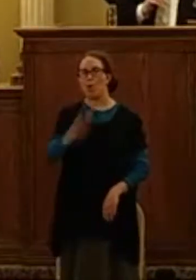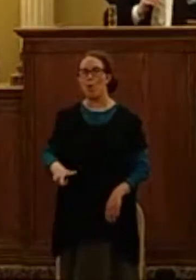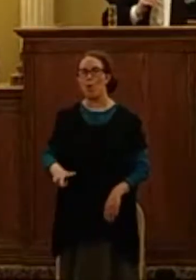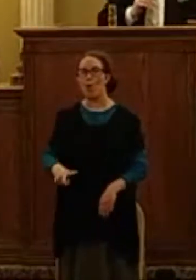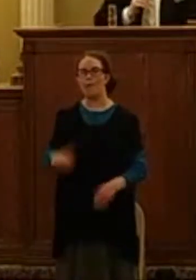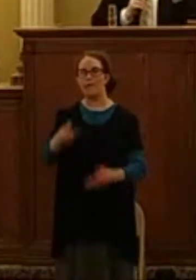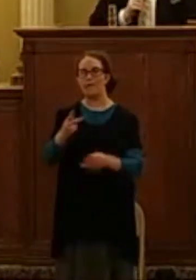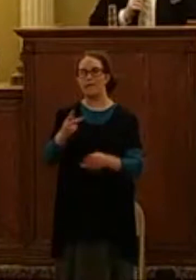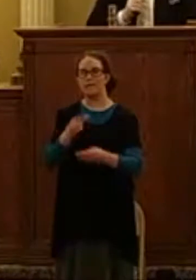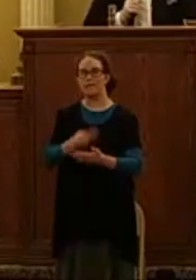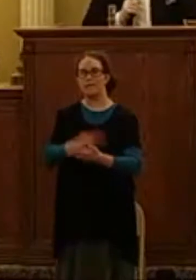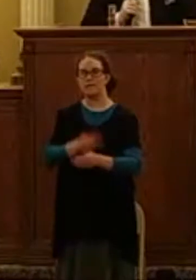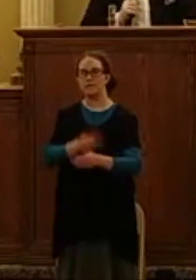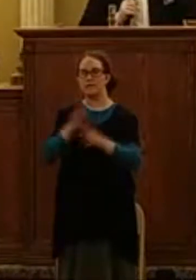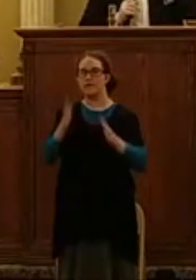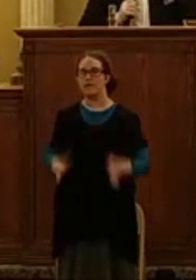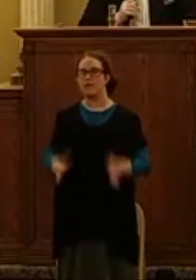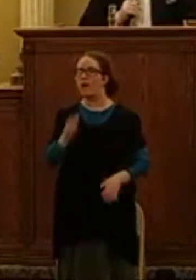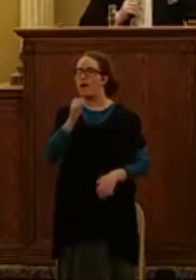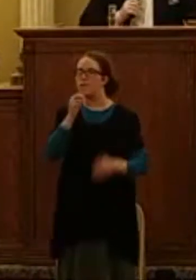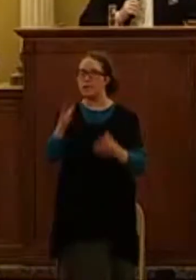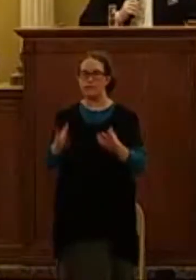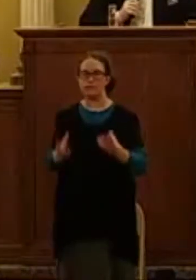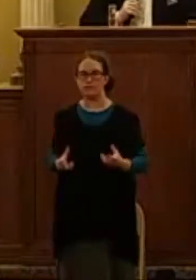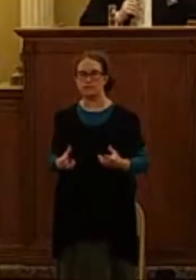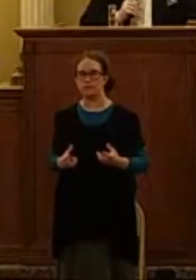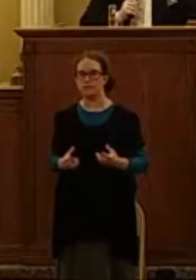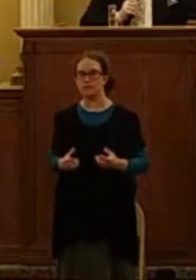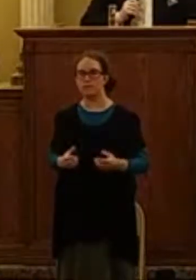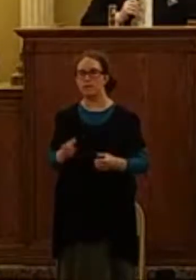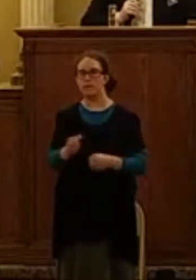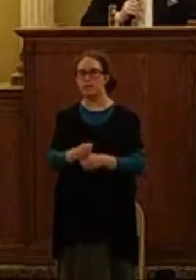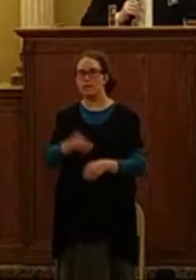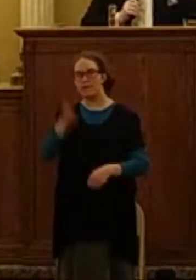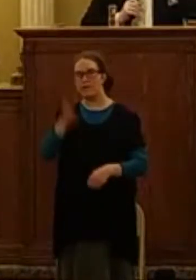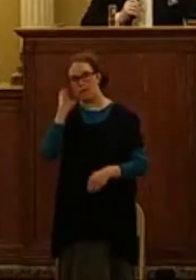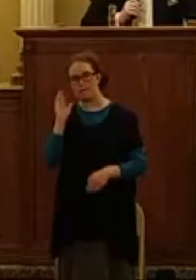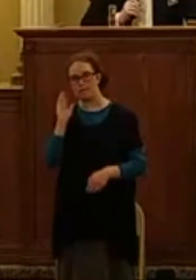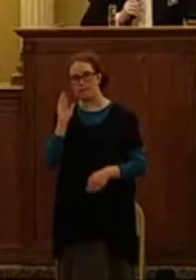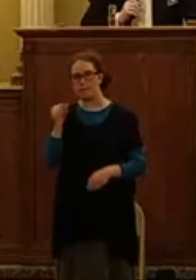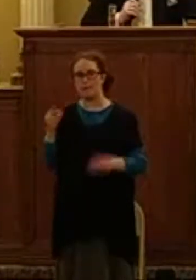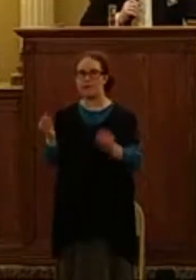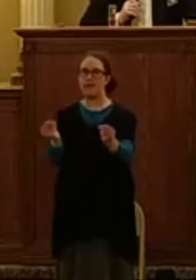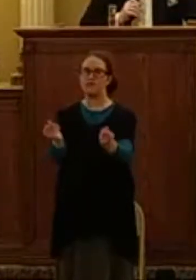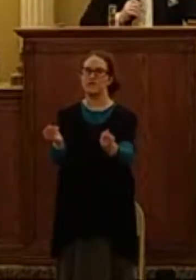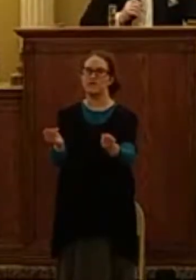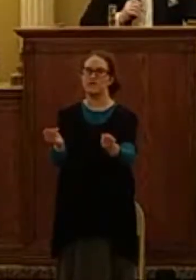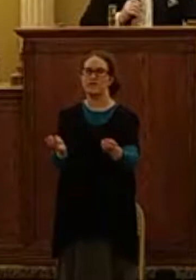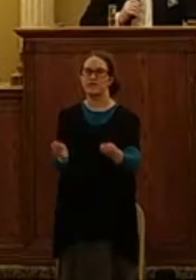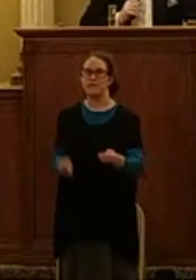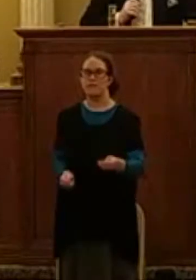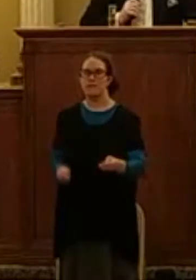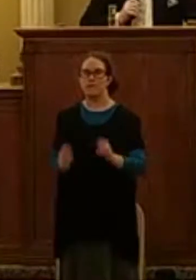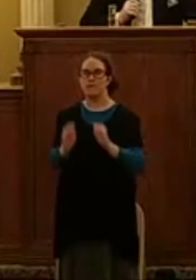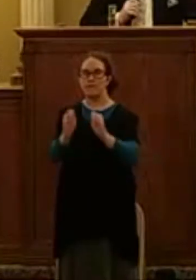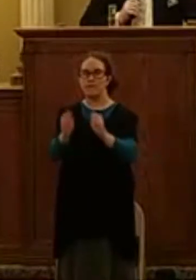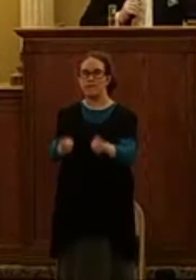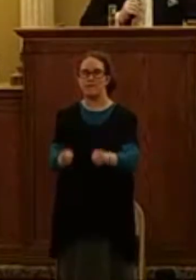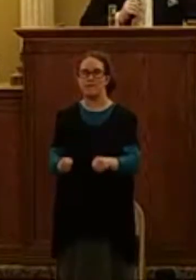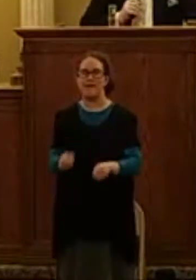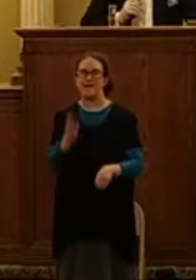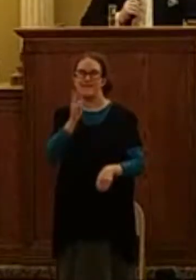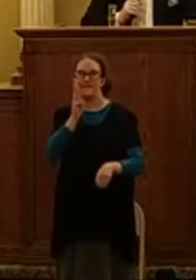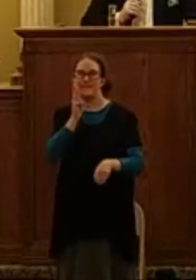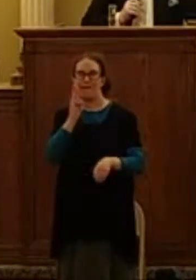The Lord is my shepherd, I shall not want. He maketh me to lie down in green pastures. He leadeth